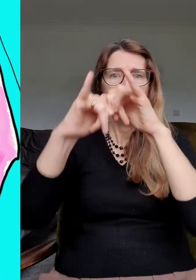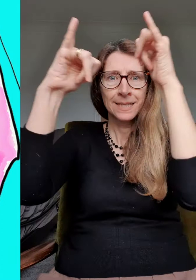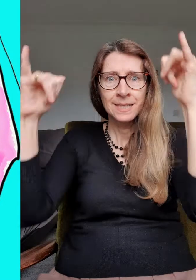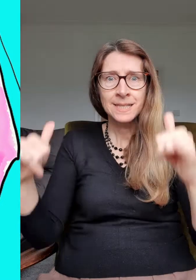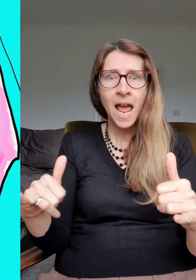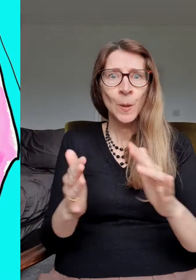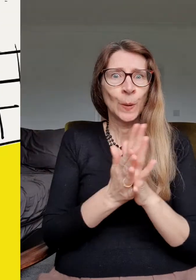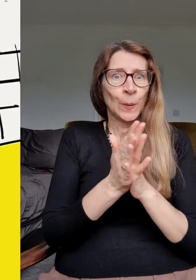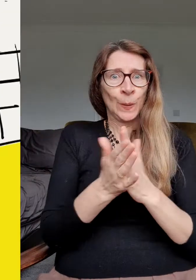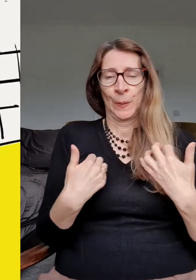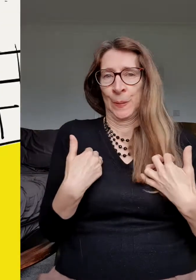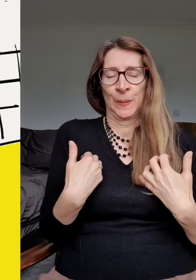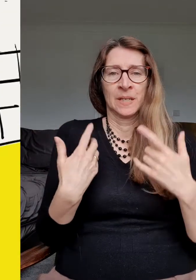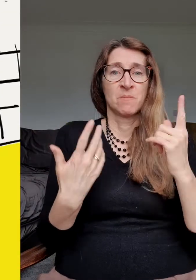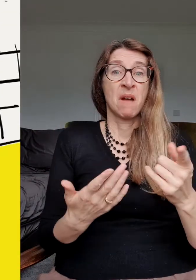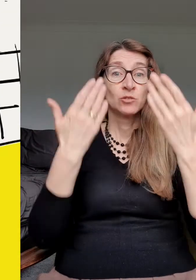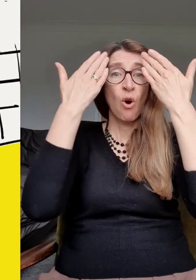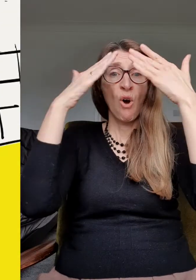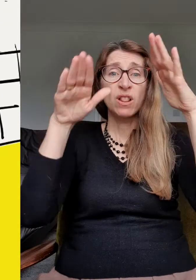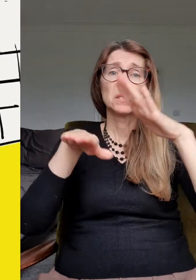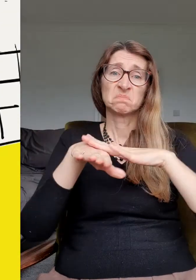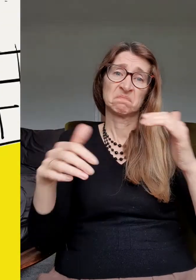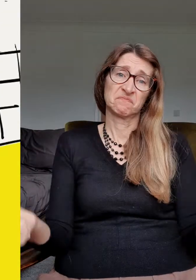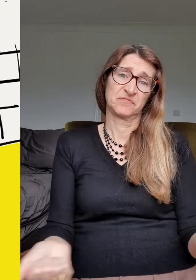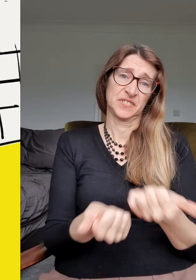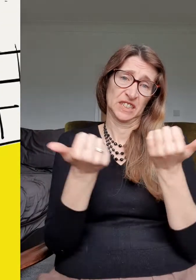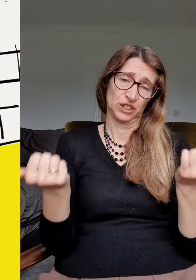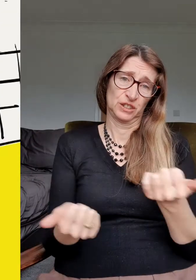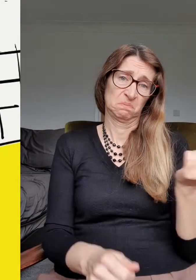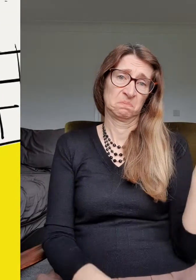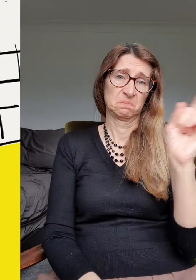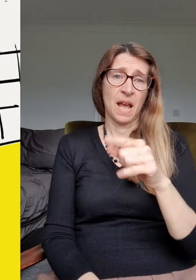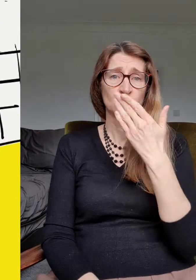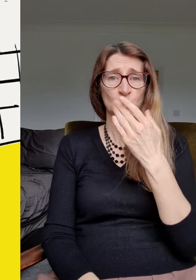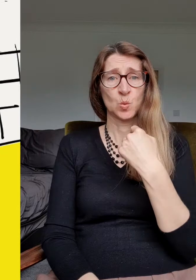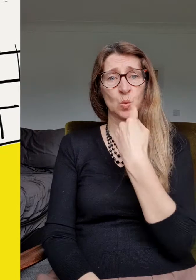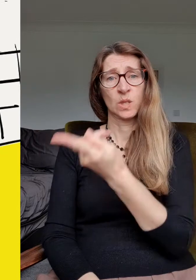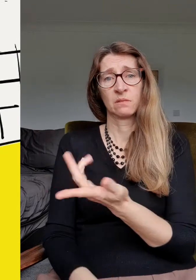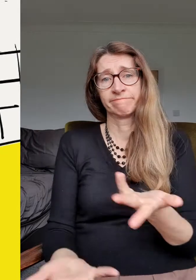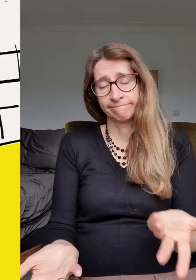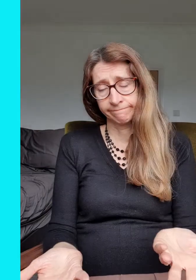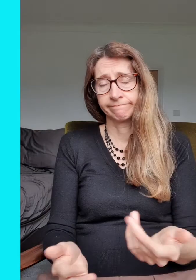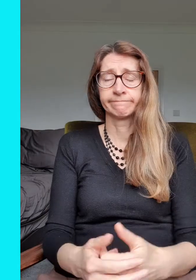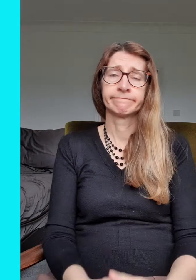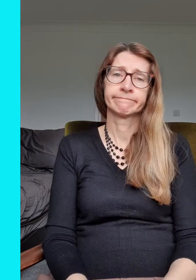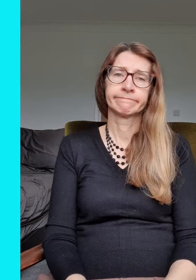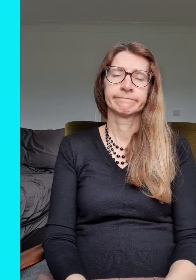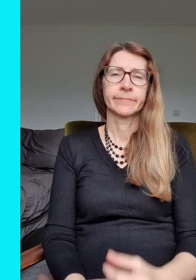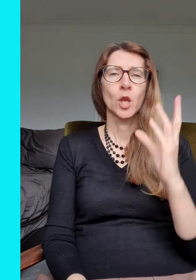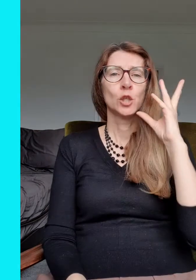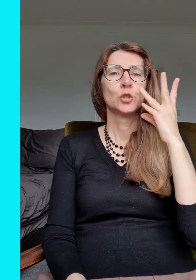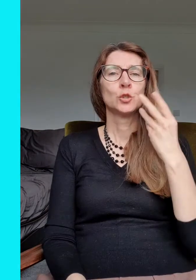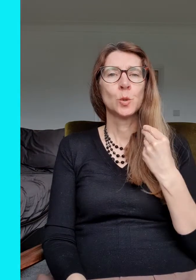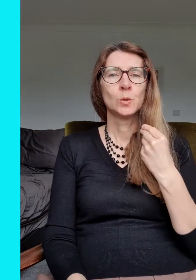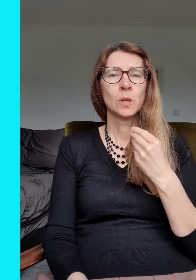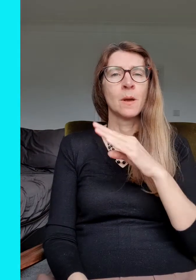garden. But the holidays were over, and tomorrow it was time to go back to school. JoJo Gnome had gone